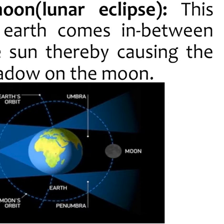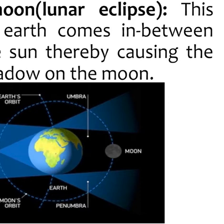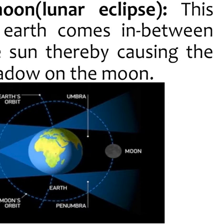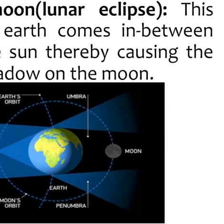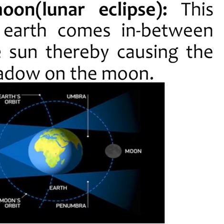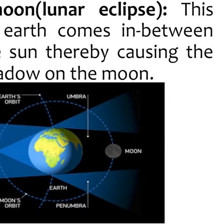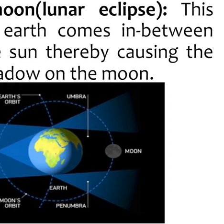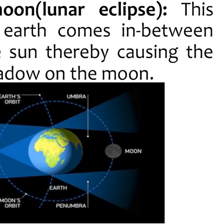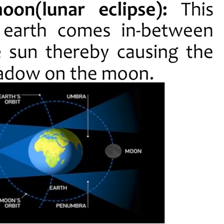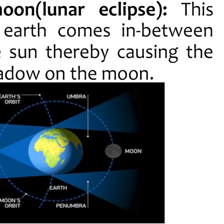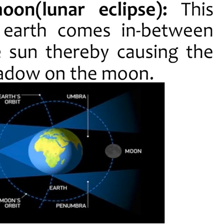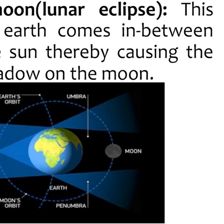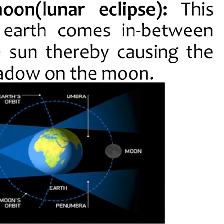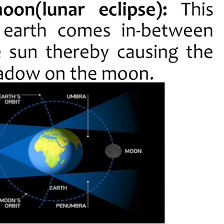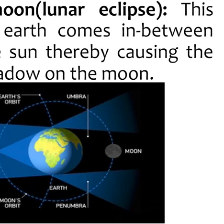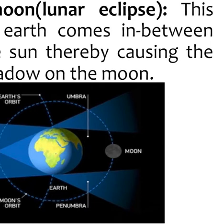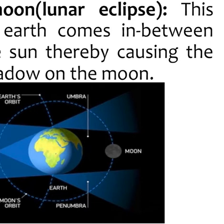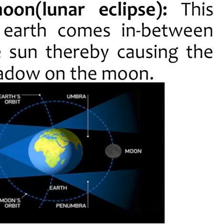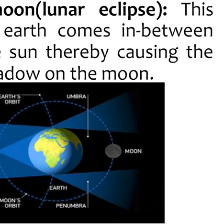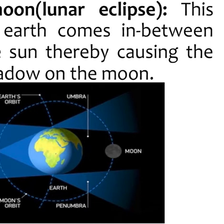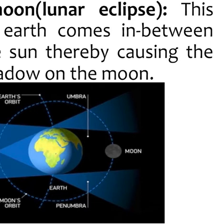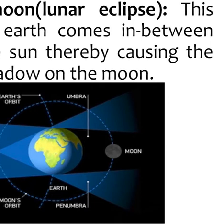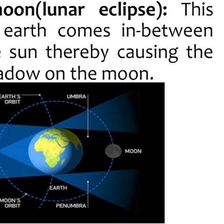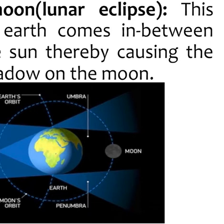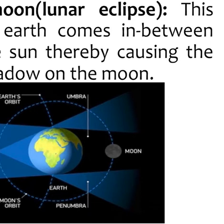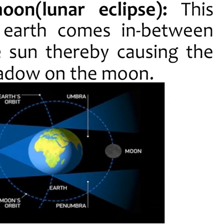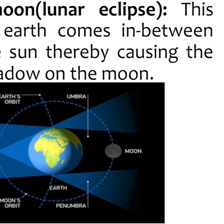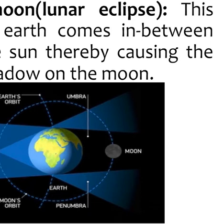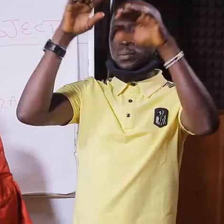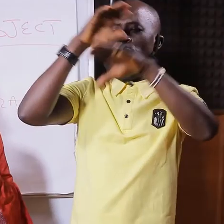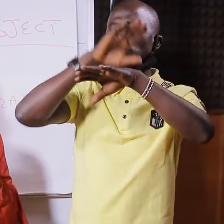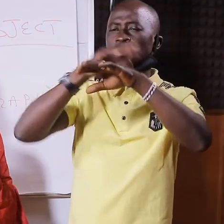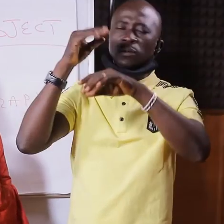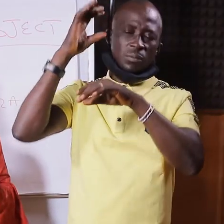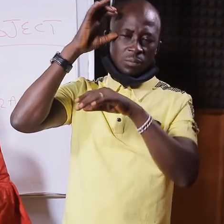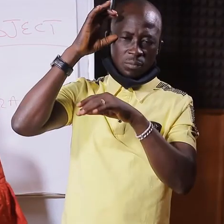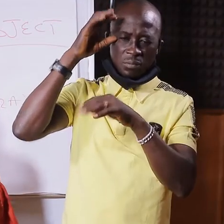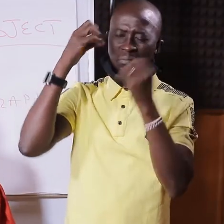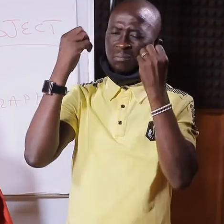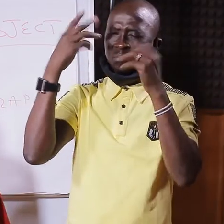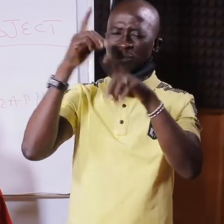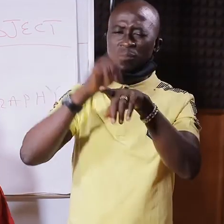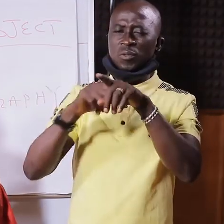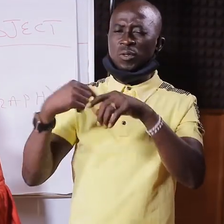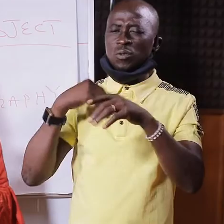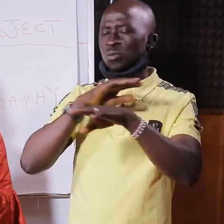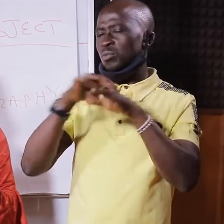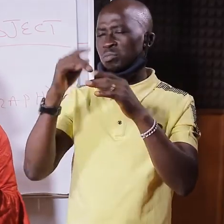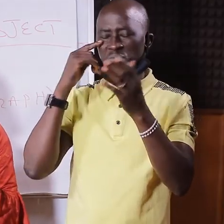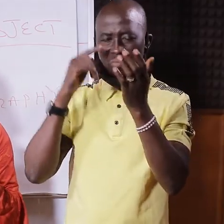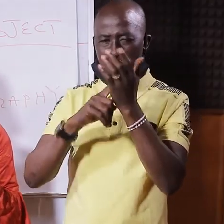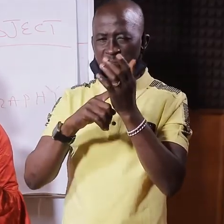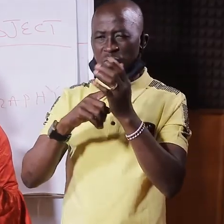occurs when the earth comes in between the moon and the sun, thereby causing the earth